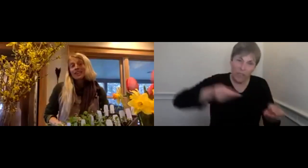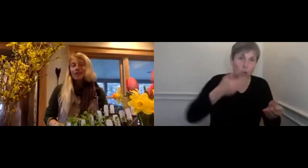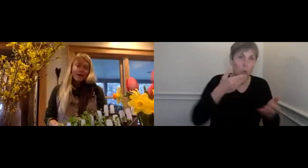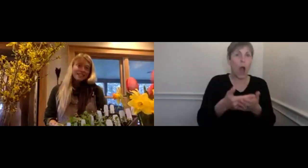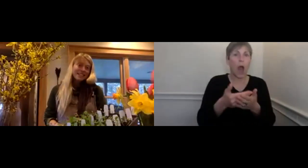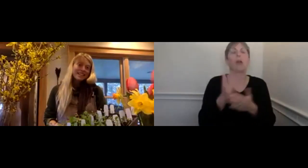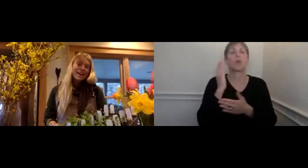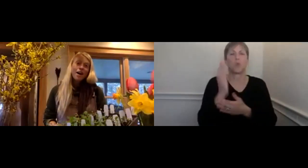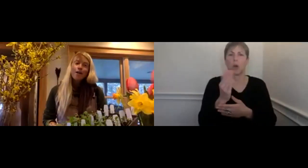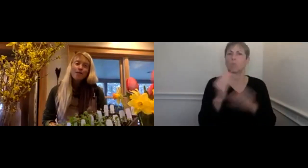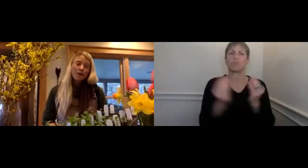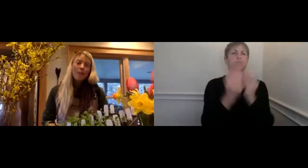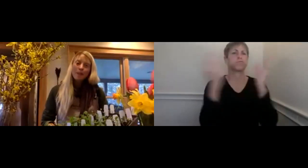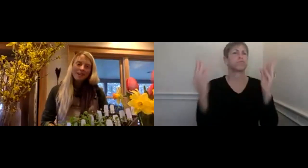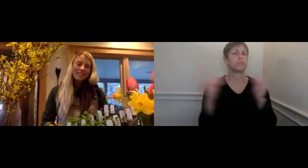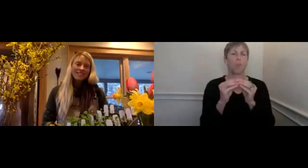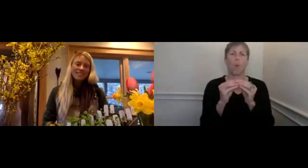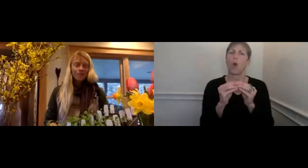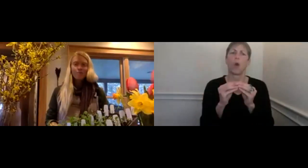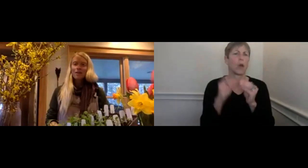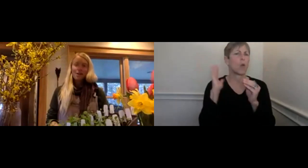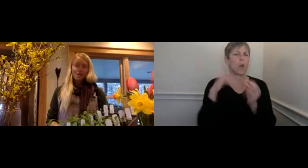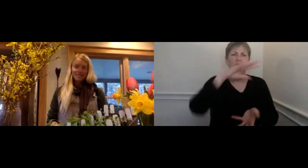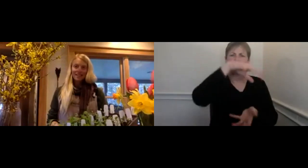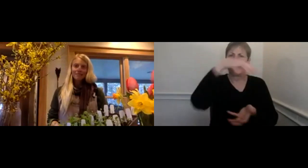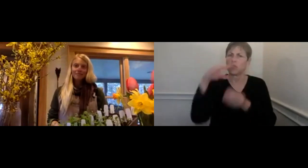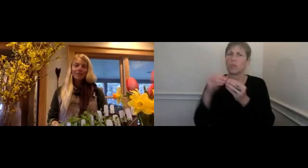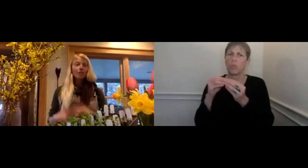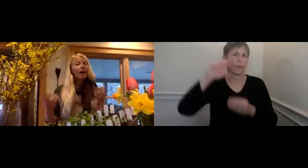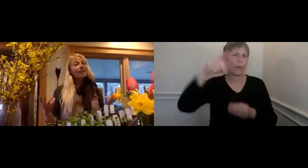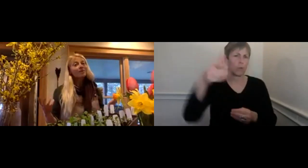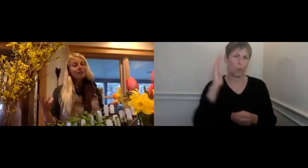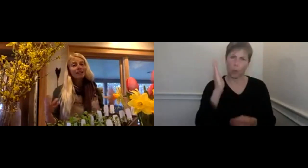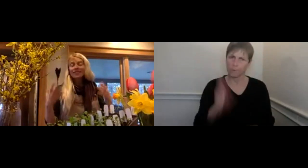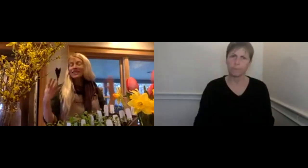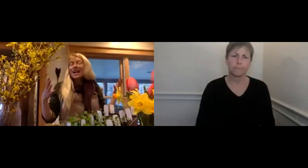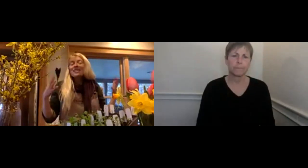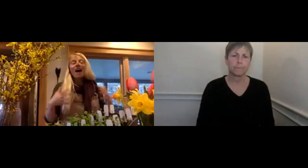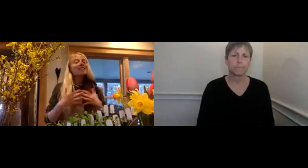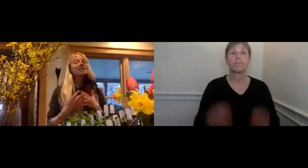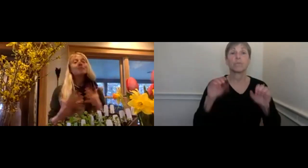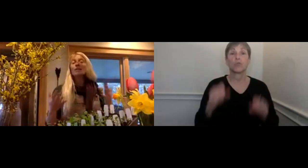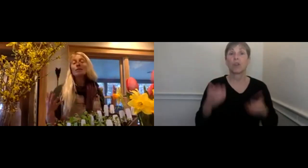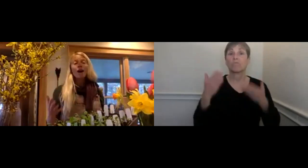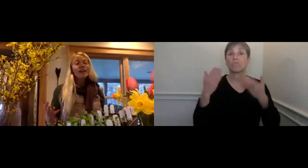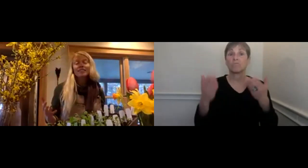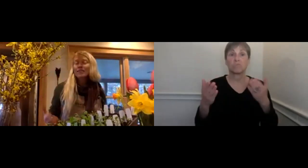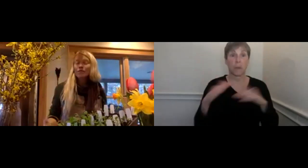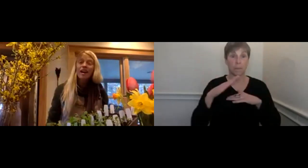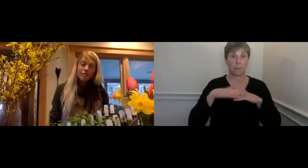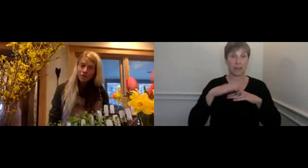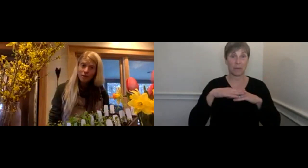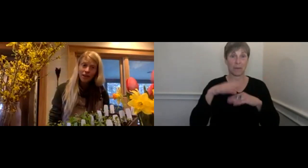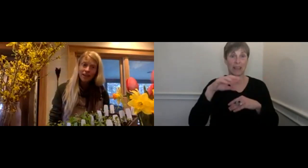quality, quantity of abundance that you will be harvesting. So I recommend 10 gallons minimum, honestly,